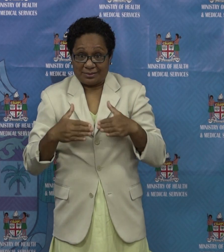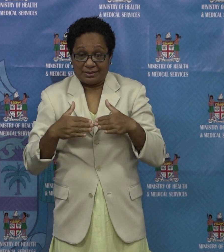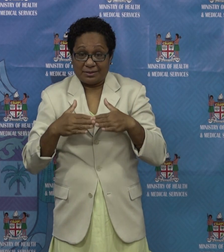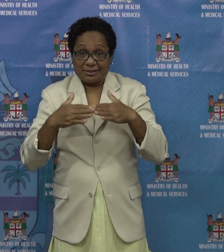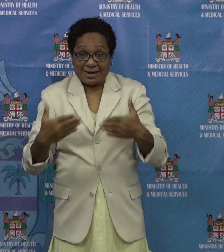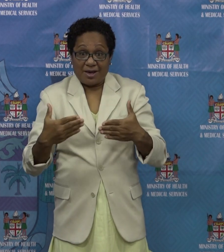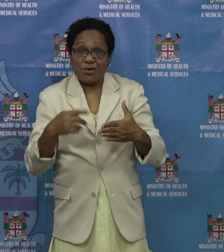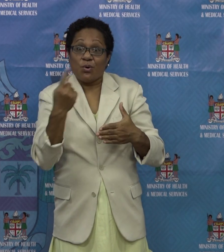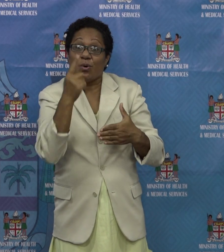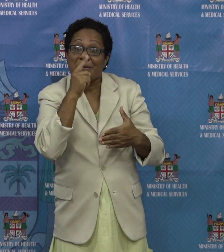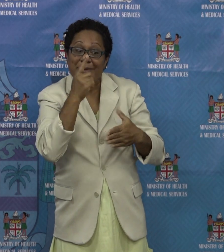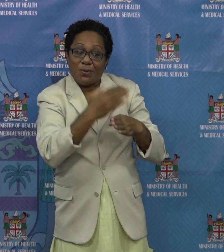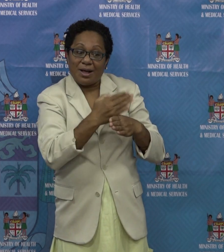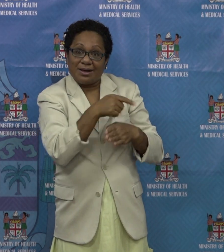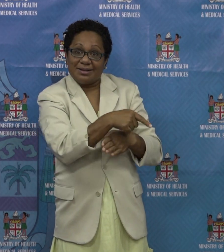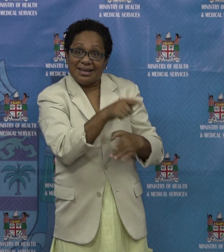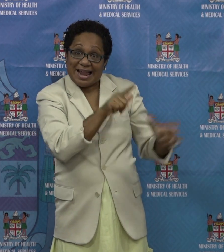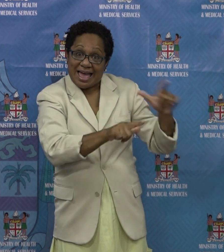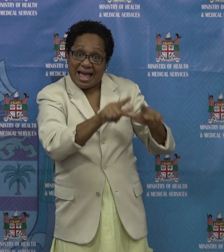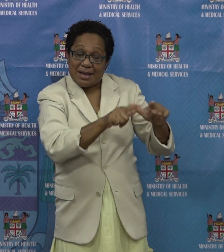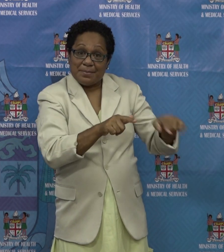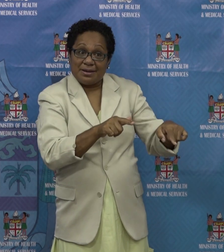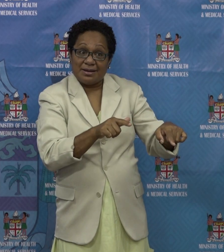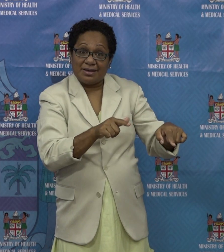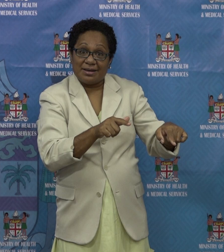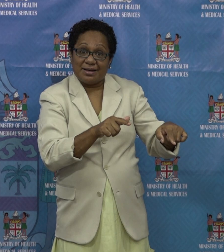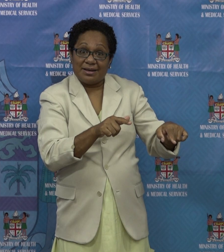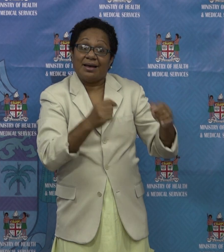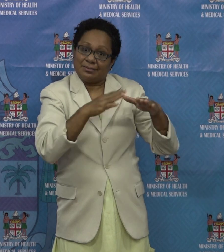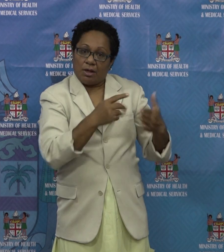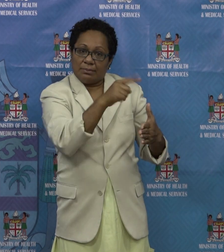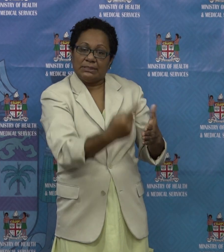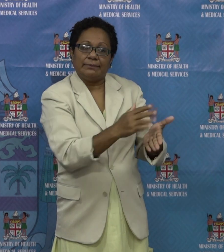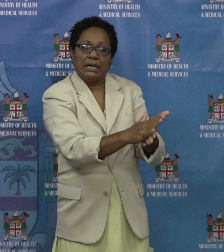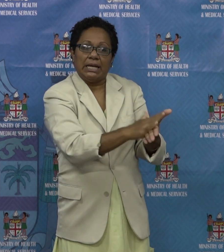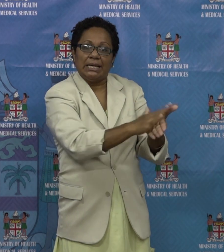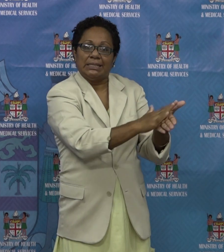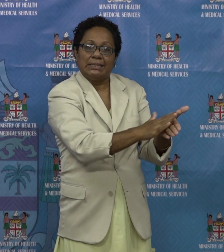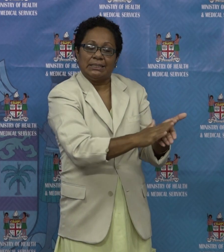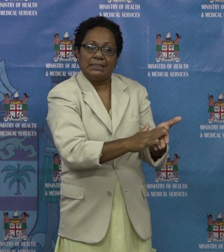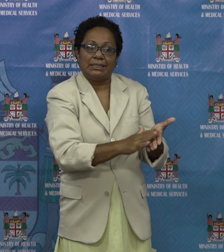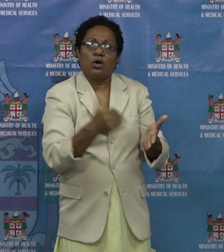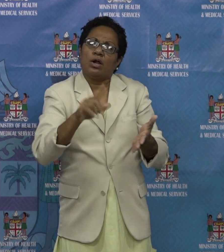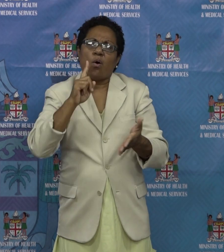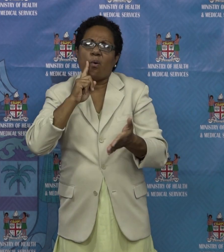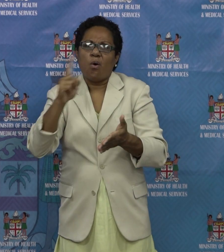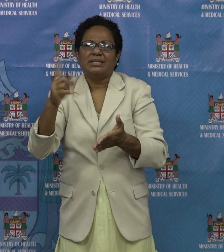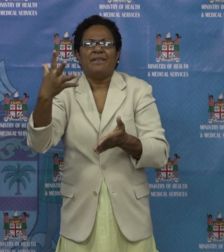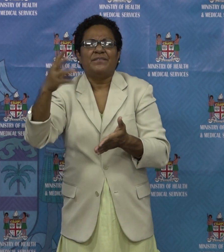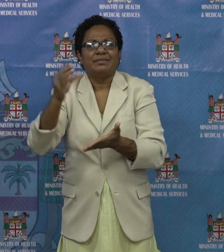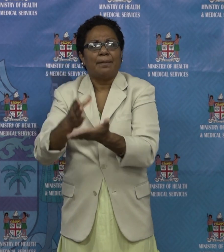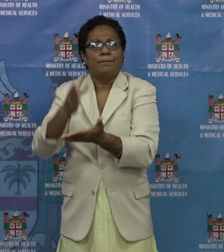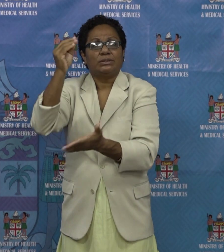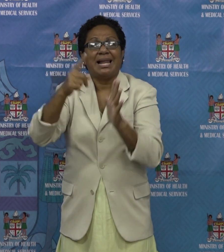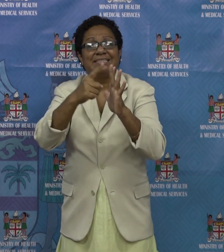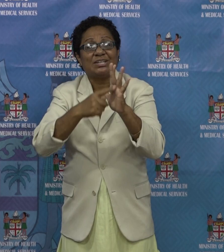the technicians who work the lab, they've turned themselves into cleaners. We ordered 50 bottles of Genola for them to go and